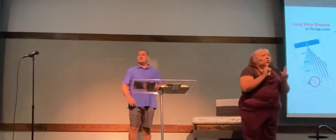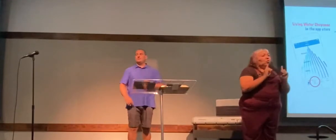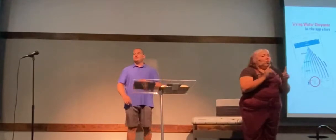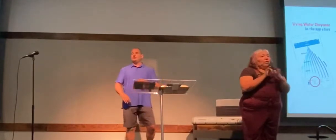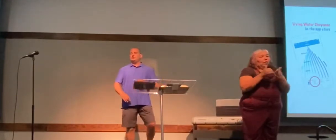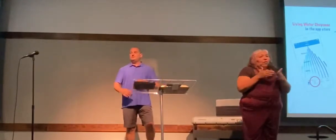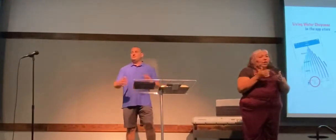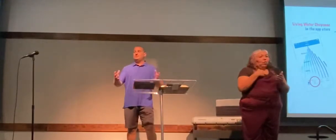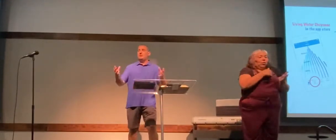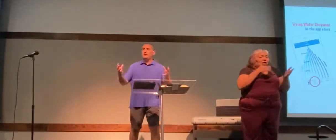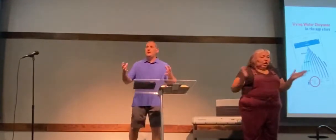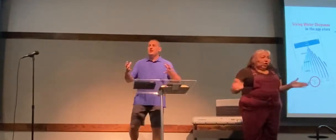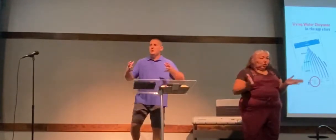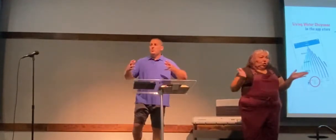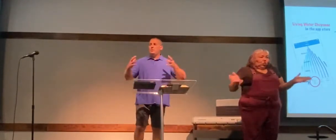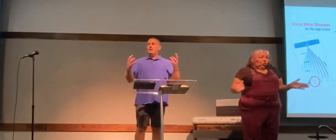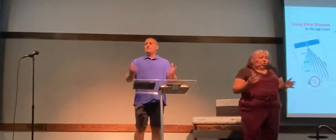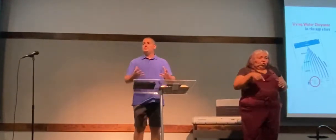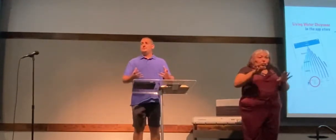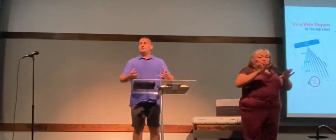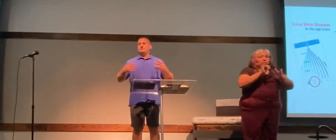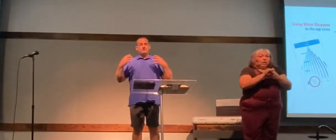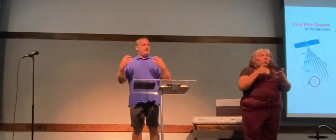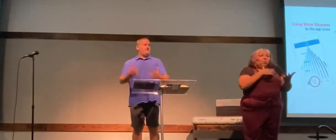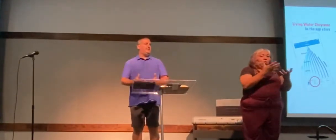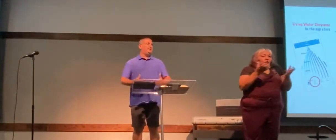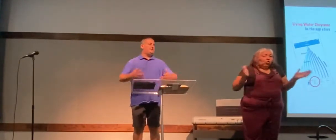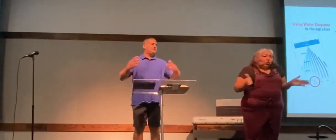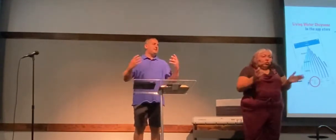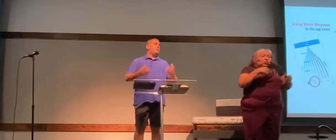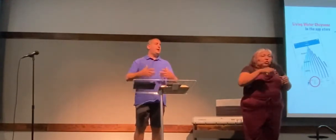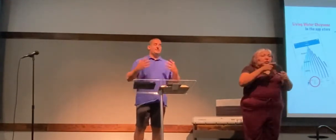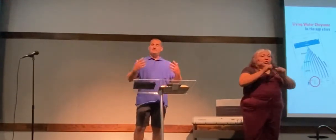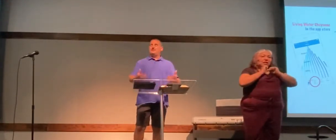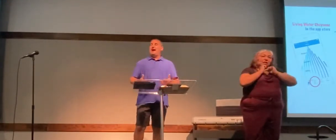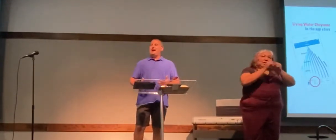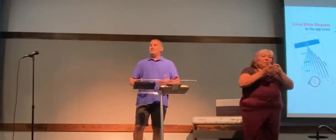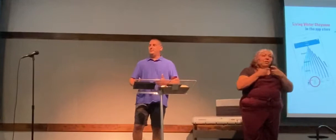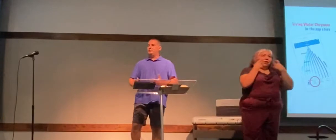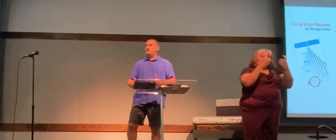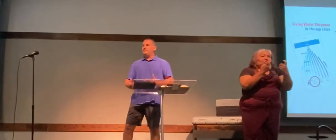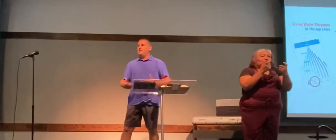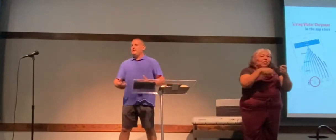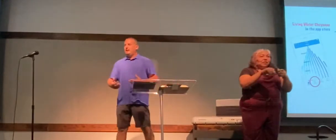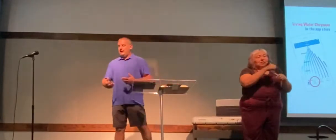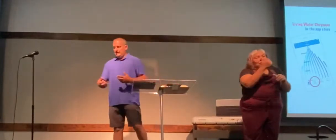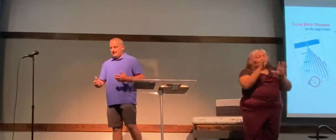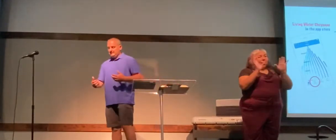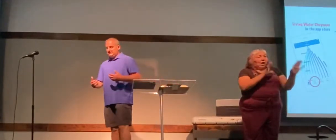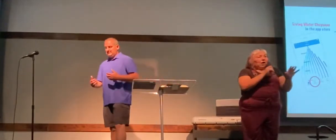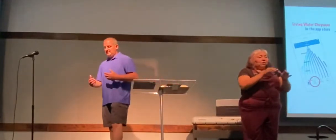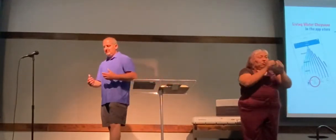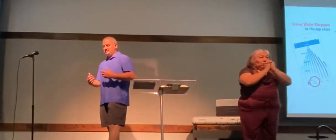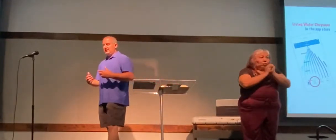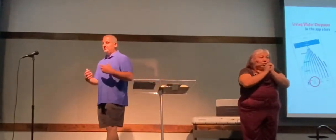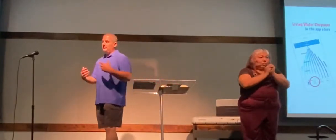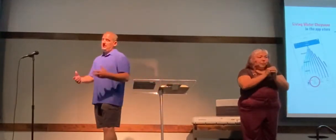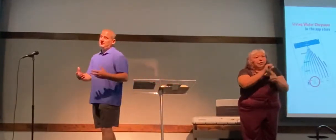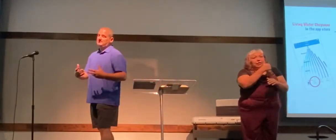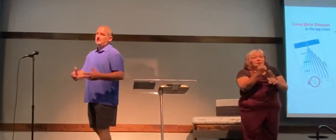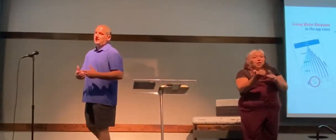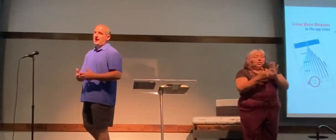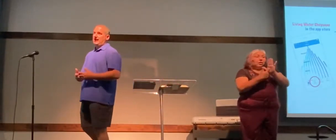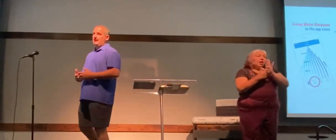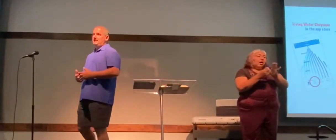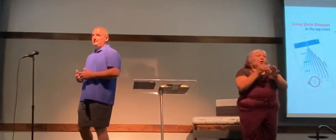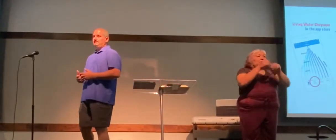route. So we encourage you to do that. We want to encourage you to keep giving. That's another way. It's another act of worship. And it's just another sign of